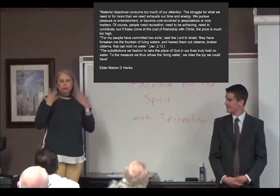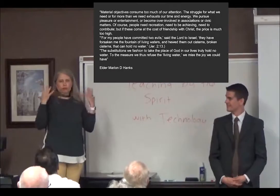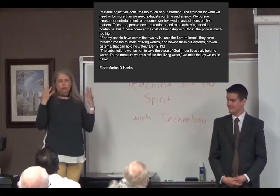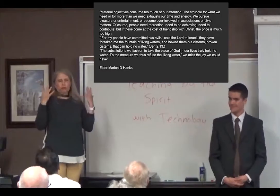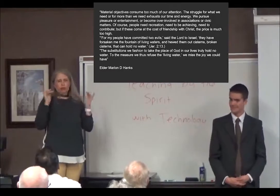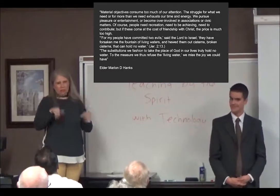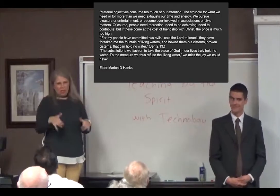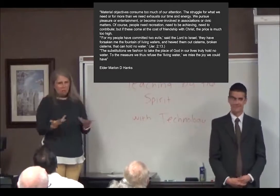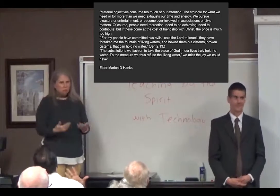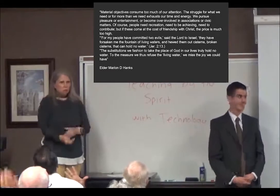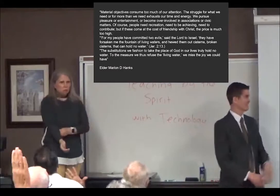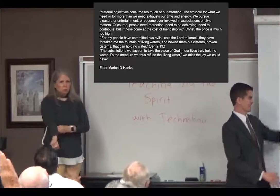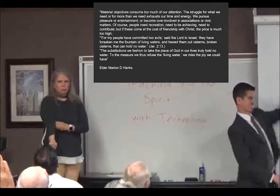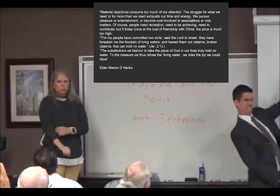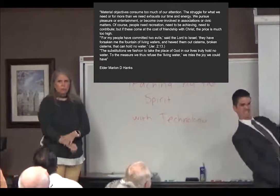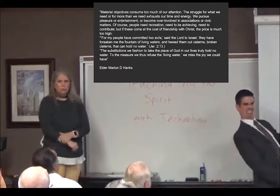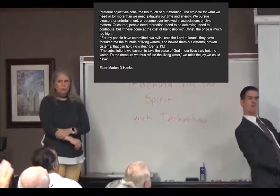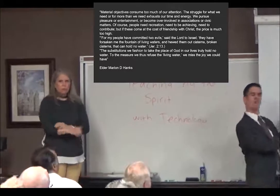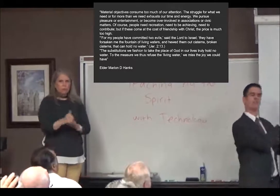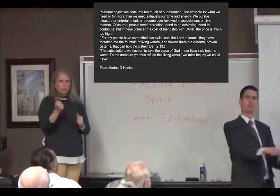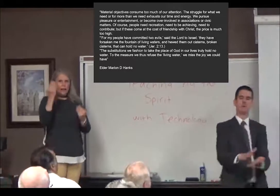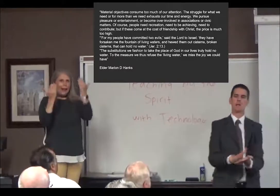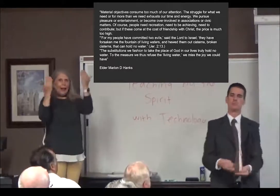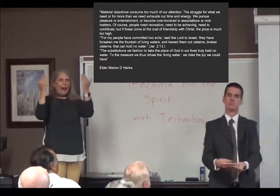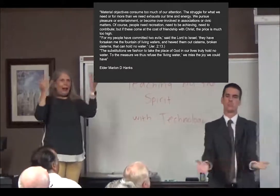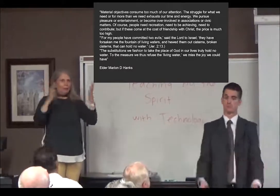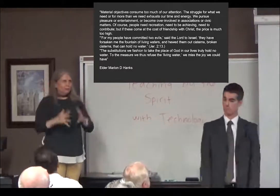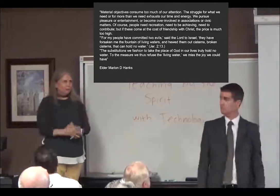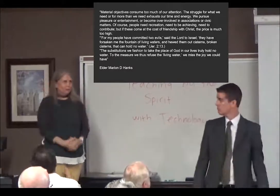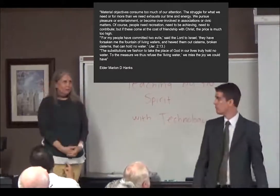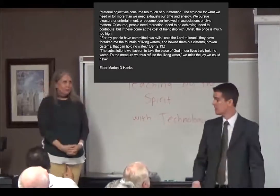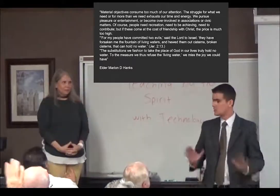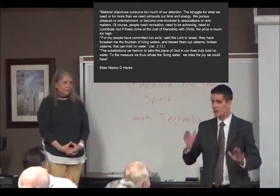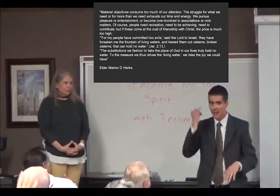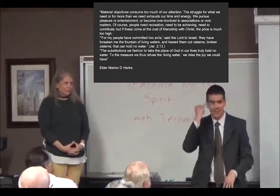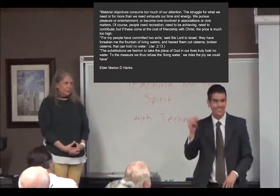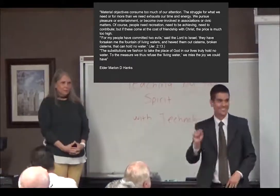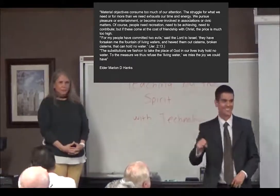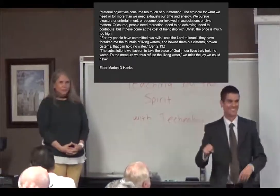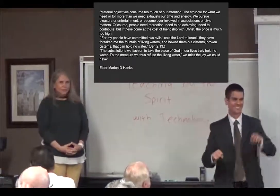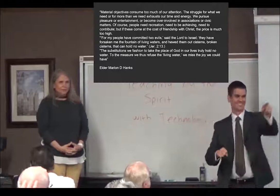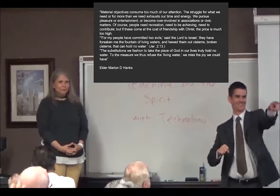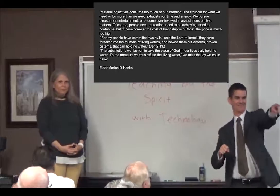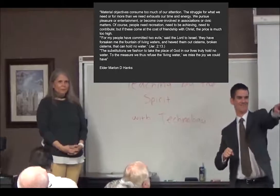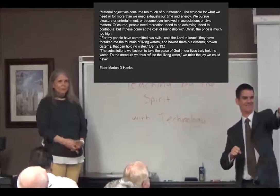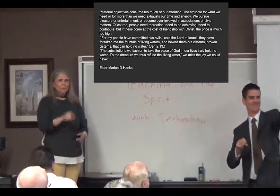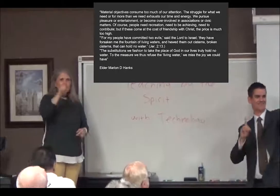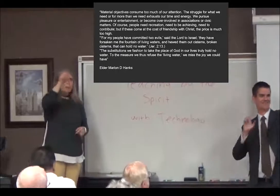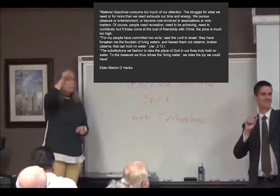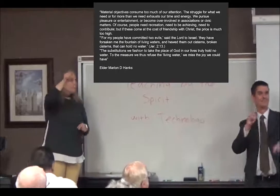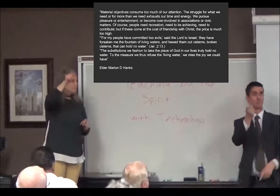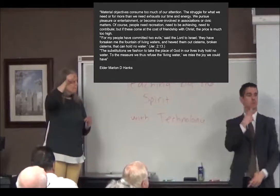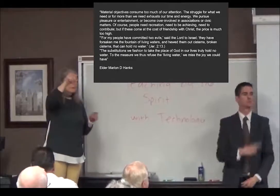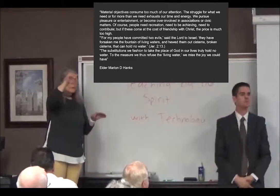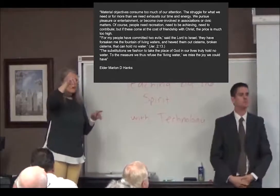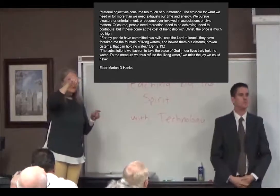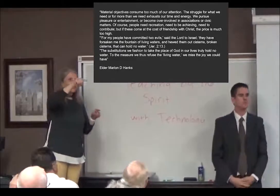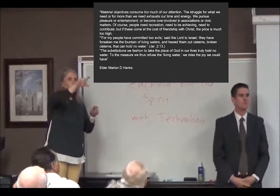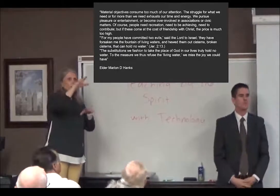really be inspired by it later. I mean, this is a lot. I like that idea of putting that on the paper and sitting home with it. Okay, sure,